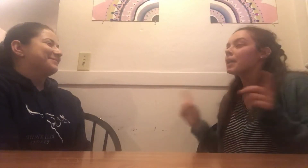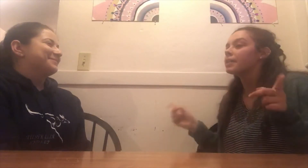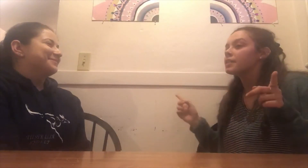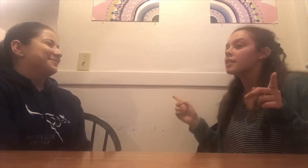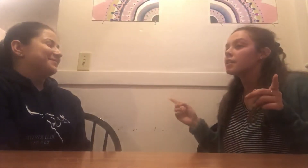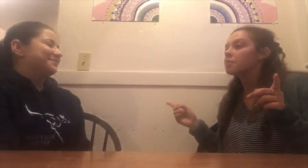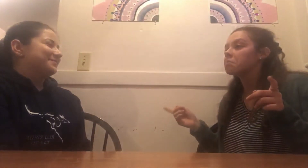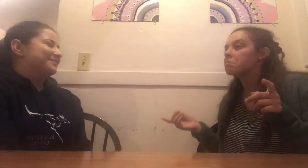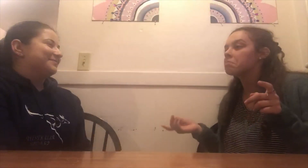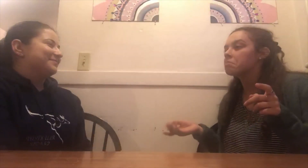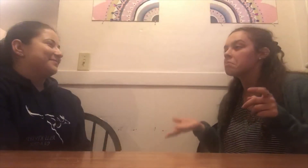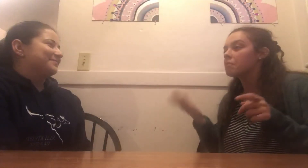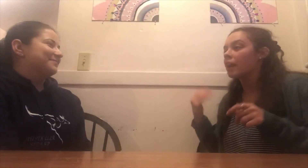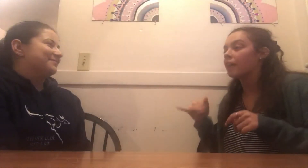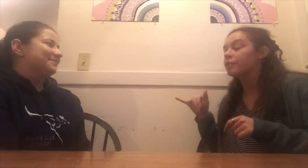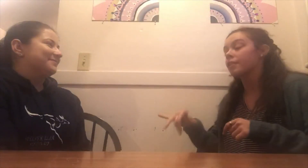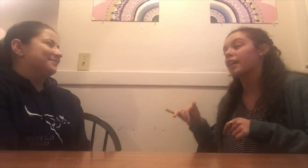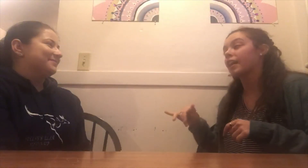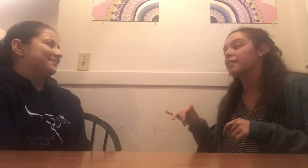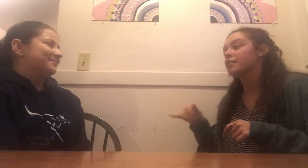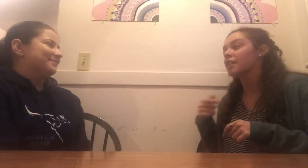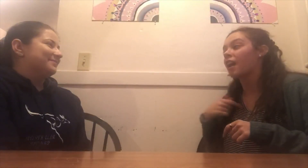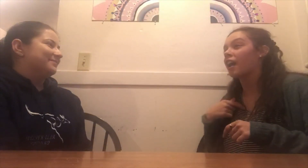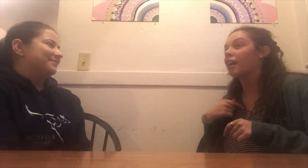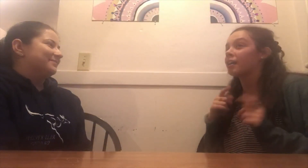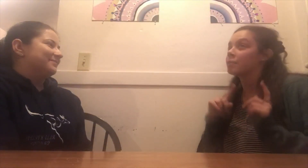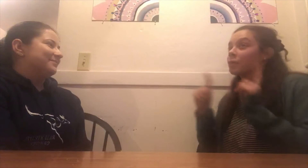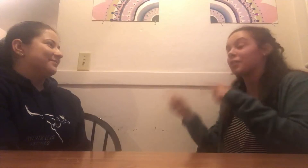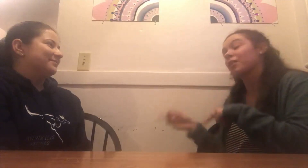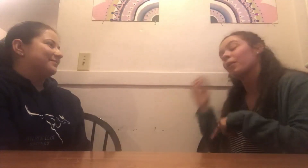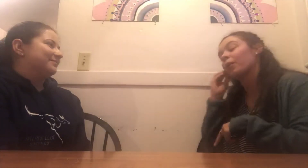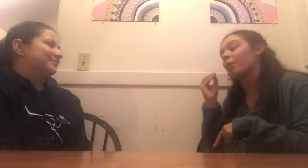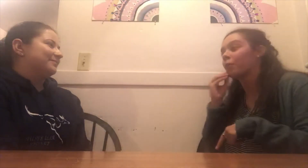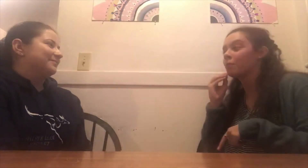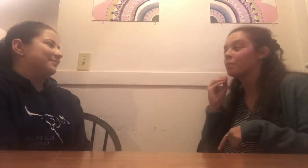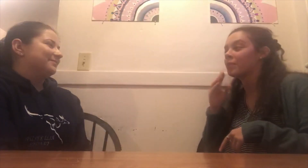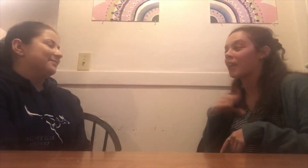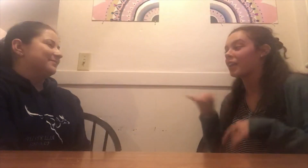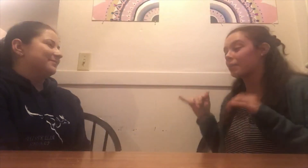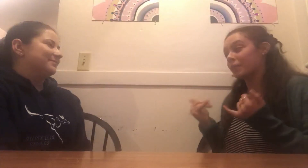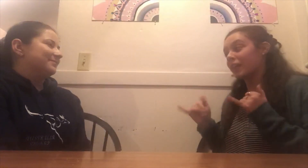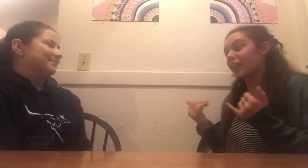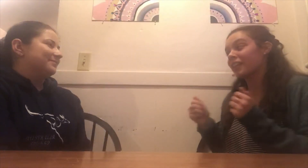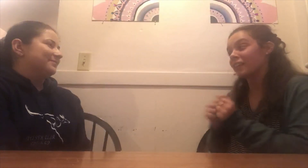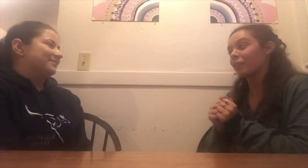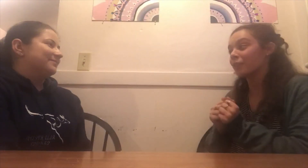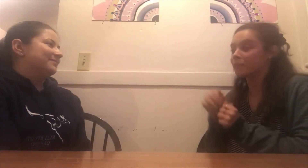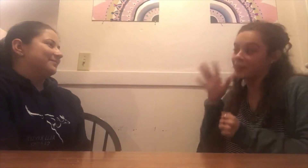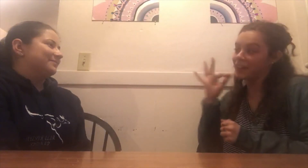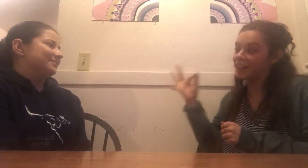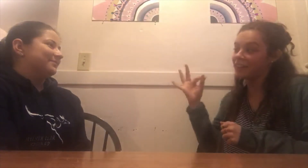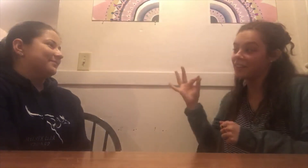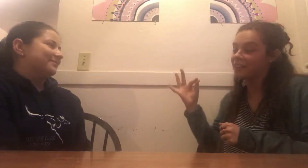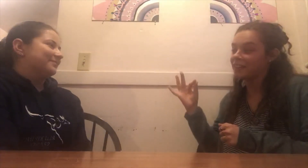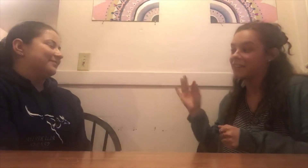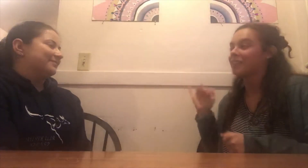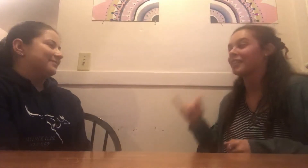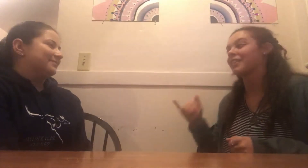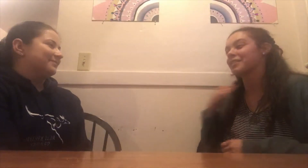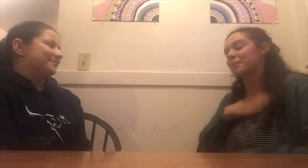But after that, I'm going to go home and play together with my cat. That's